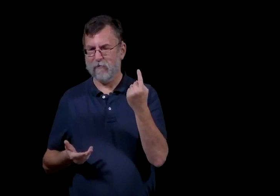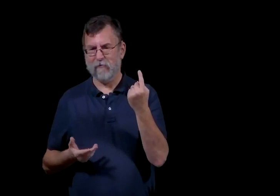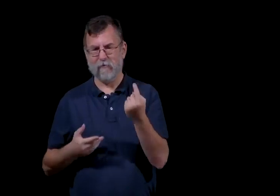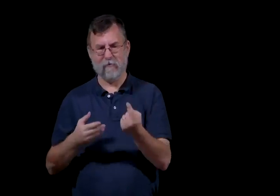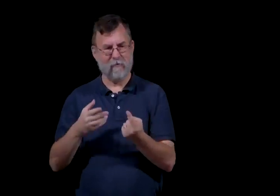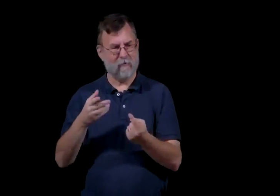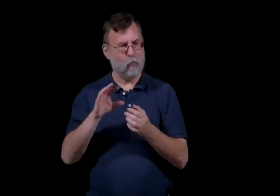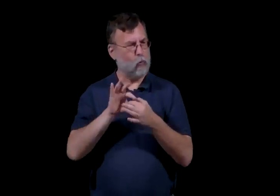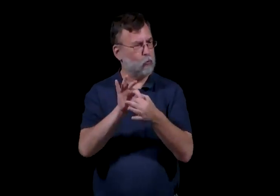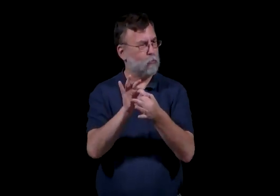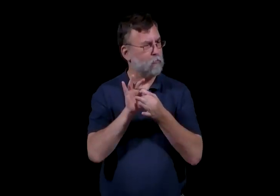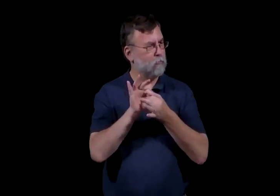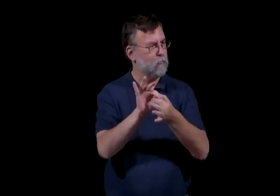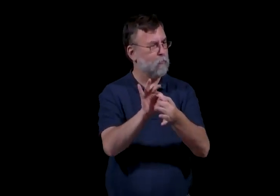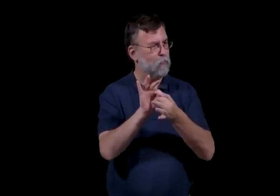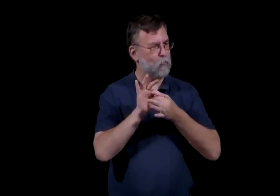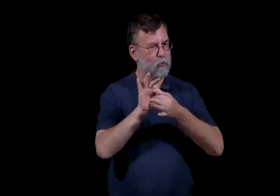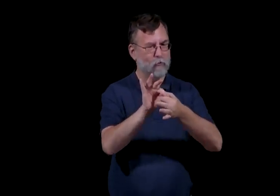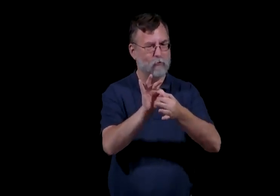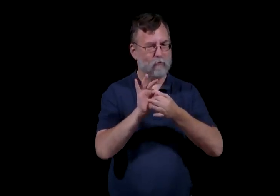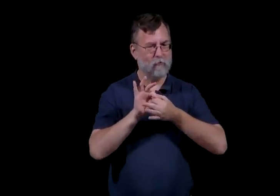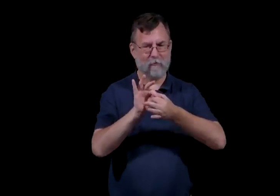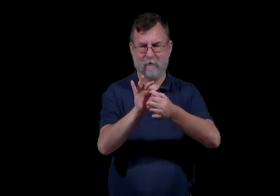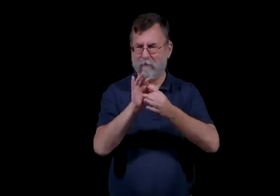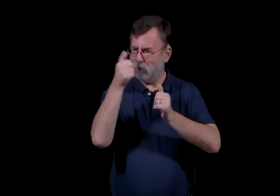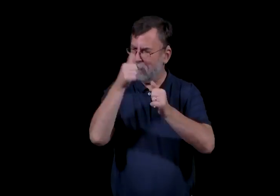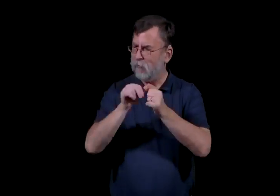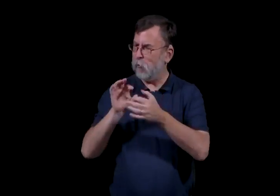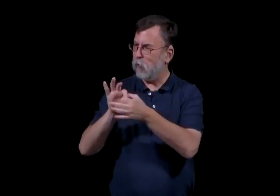Can someone tell me? Relationship, right? Relationship.